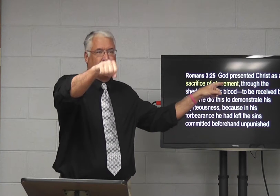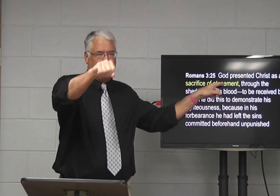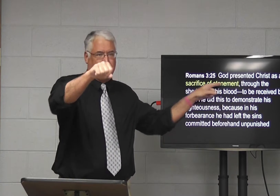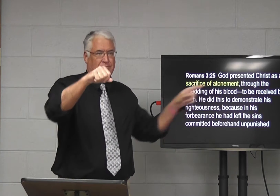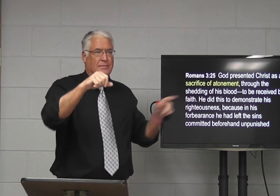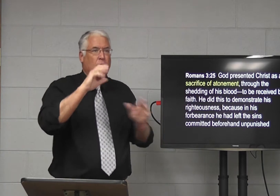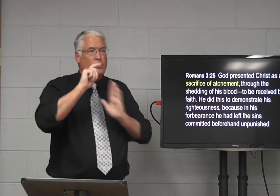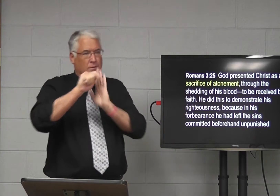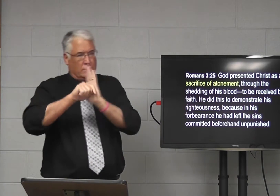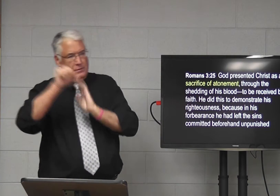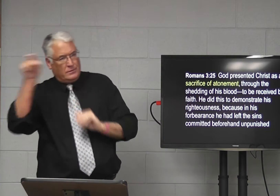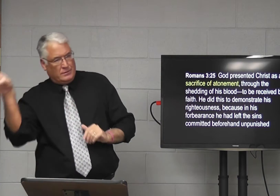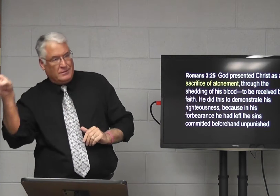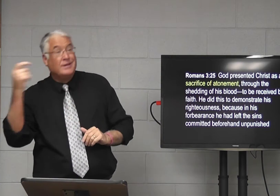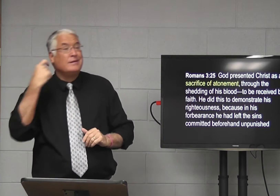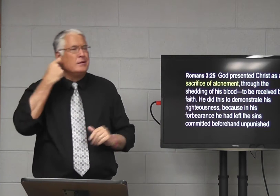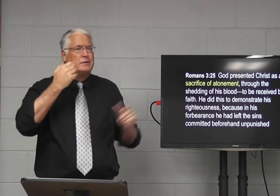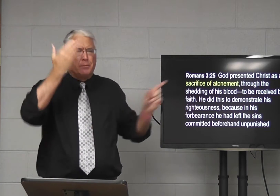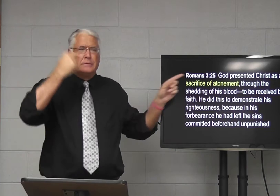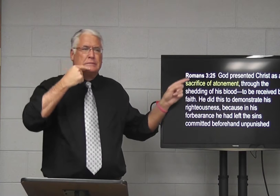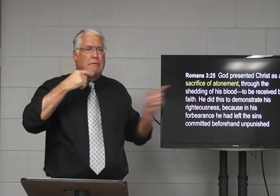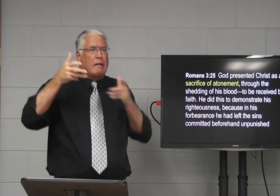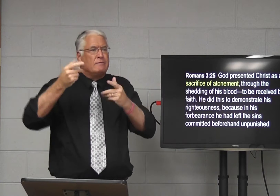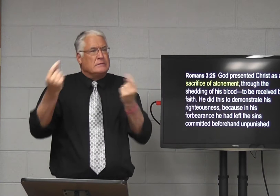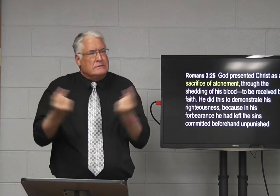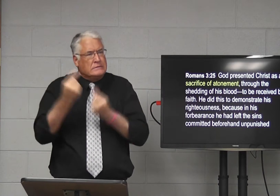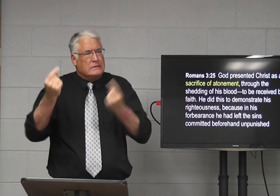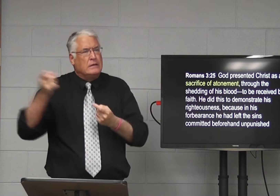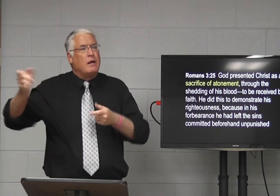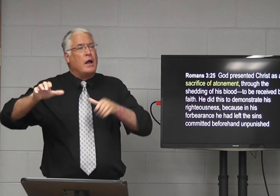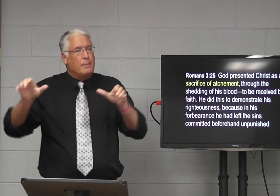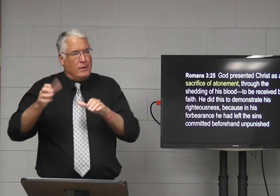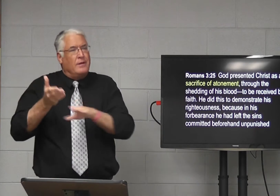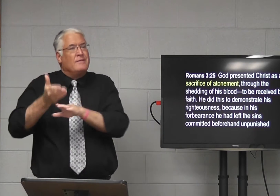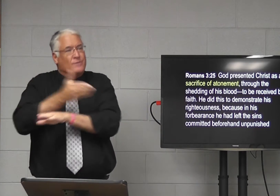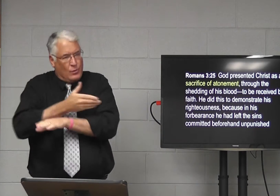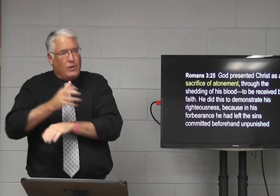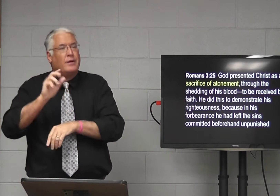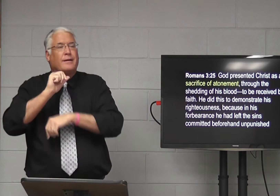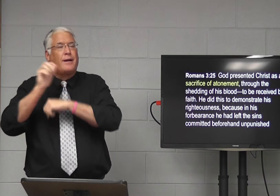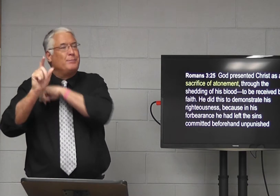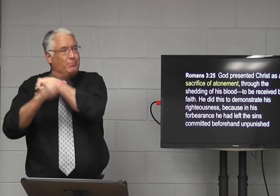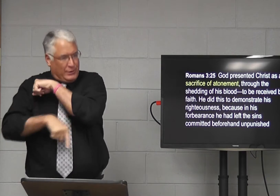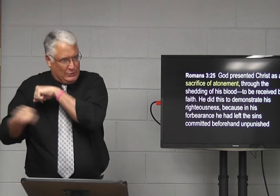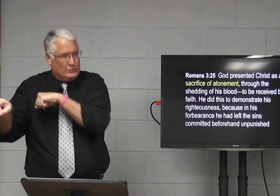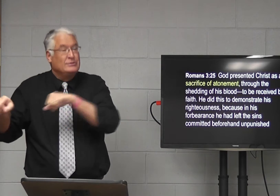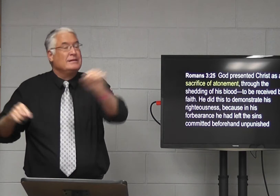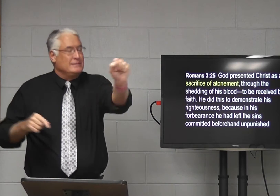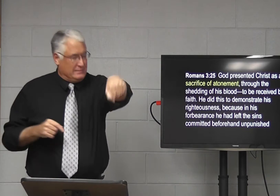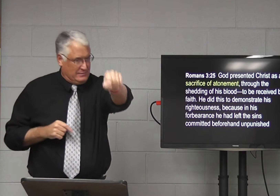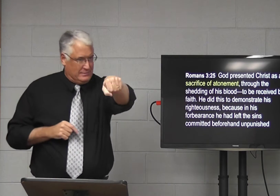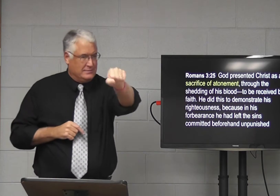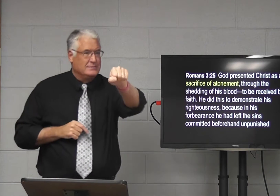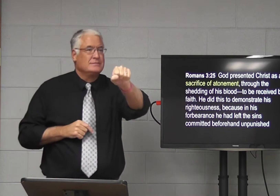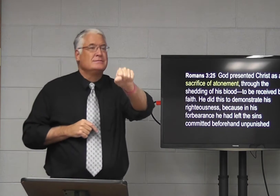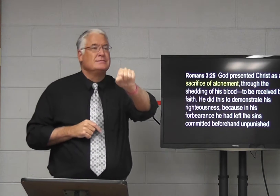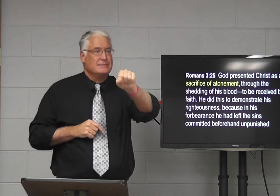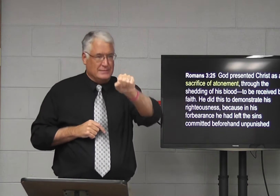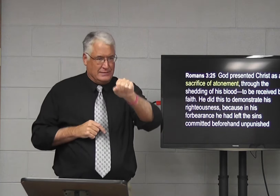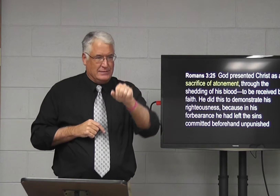that. Because it says, Megan says, that the sinners have committed before was